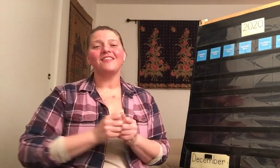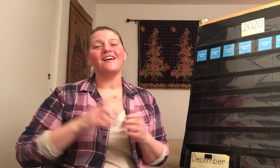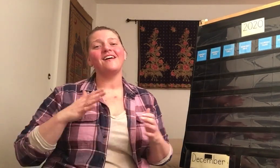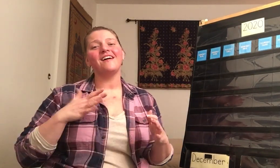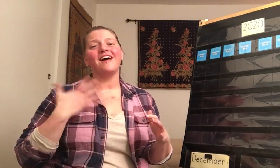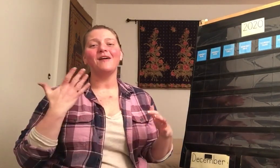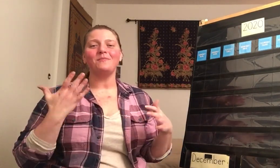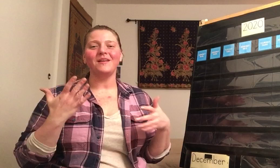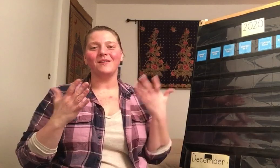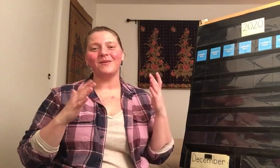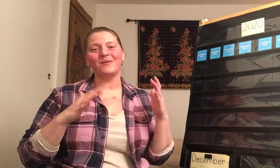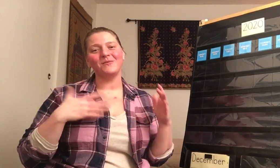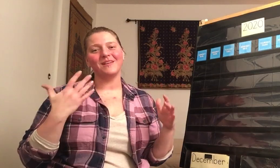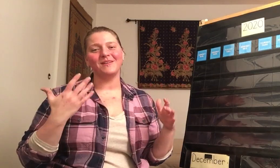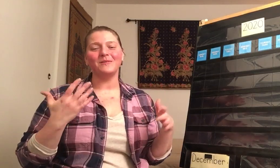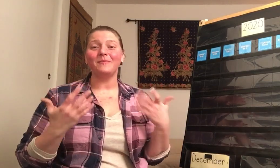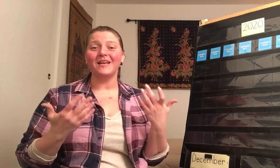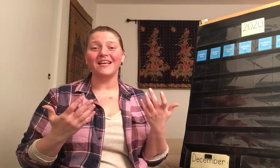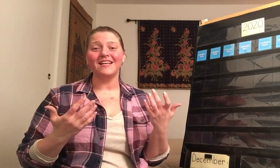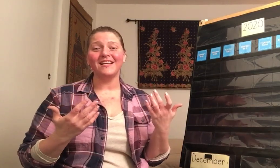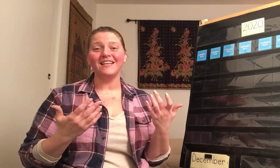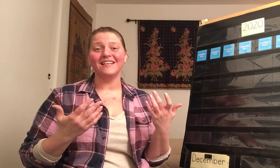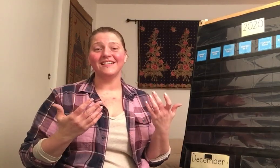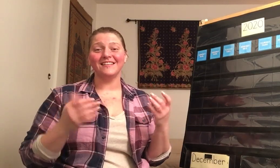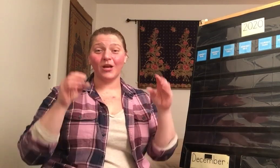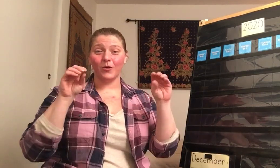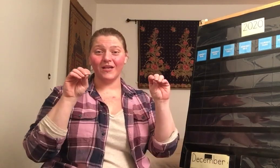the happier we'll be.